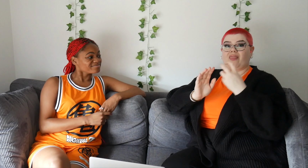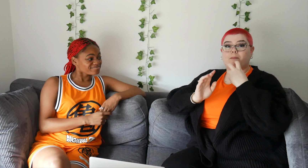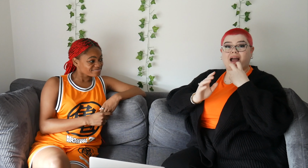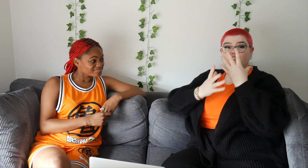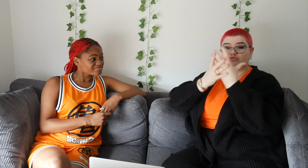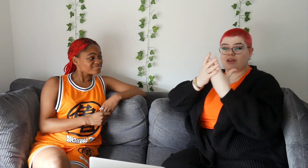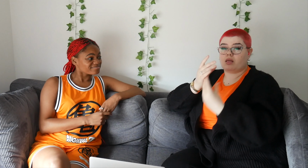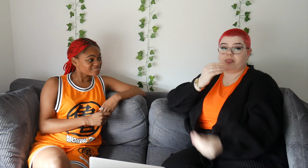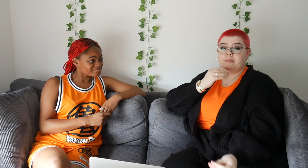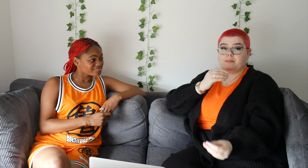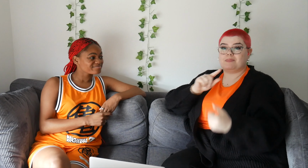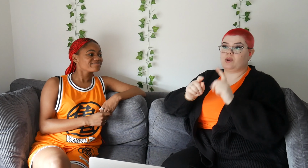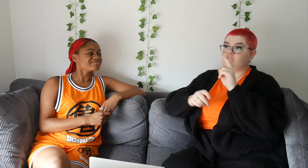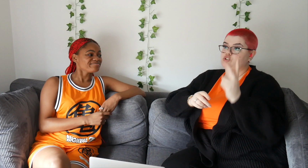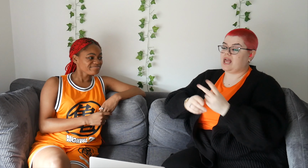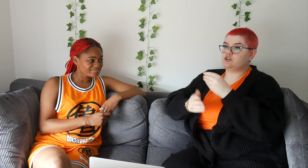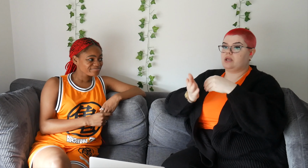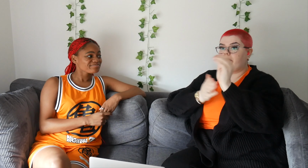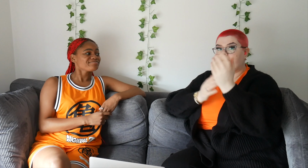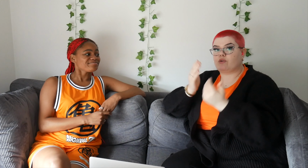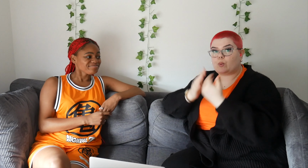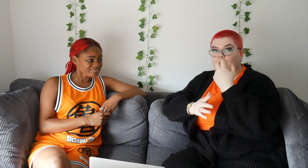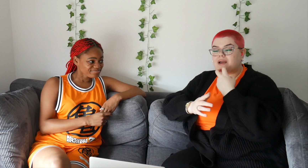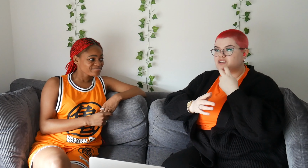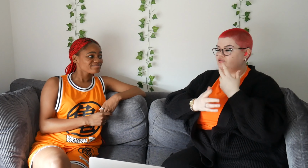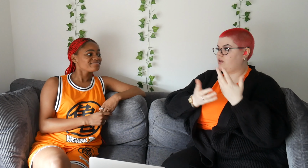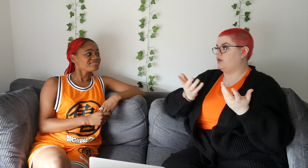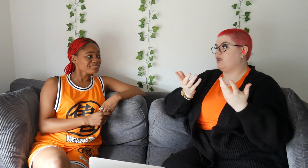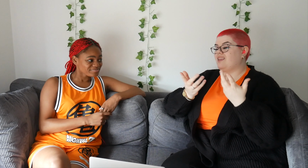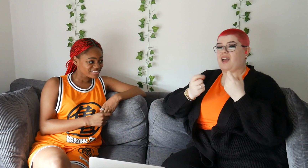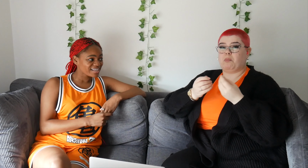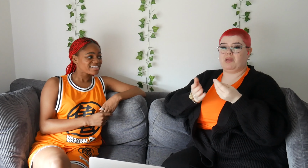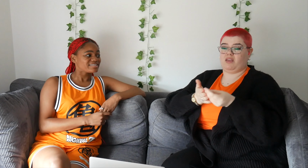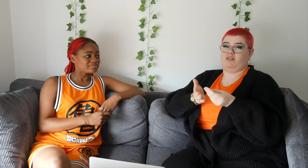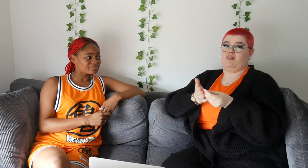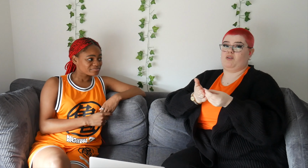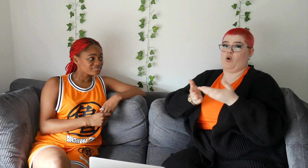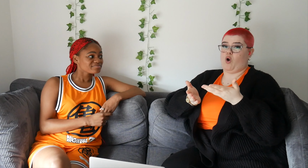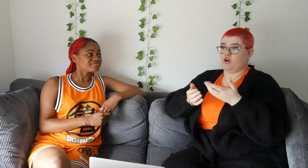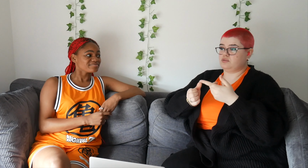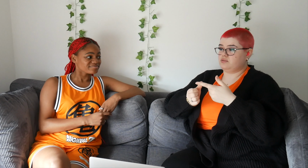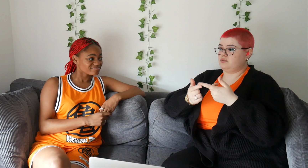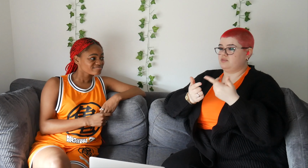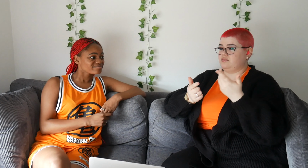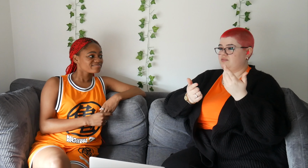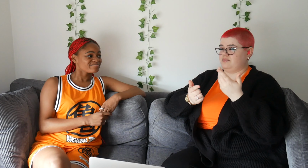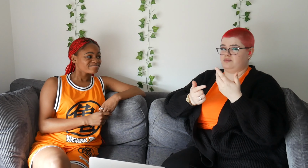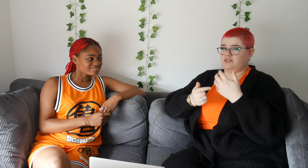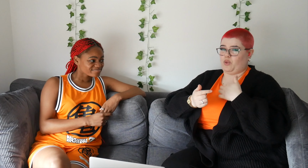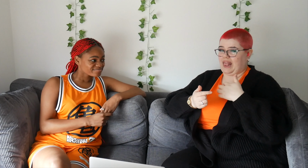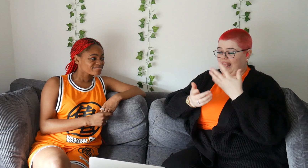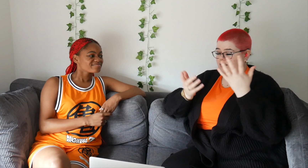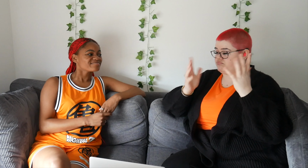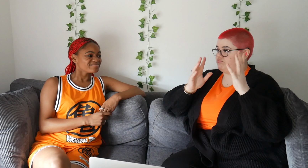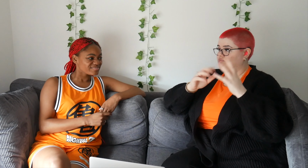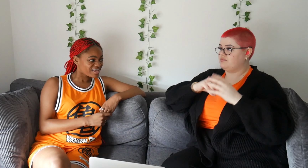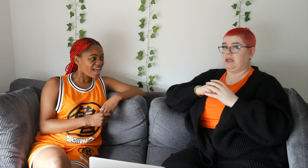off and it drains the battery, and they have to change it and pay for new batteries. That's a lot of money, and it's just